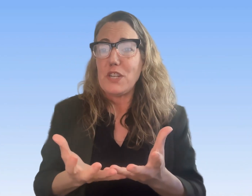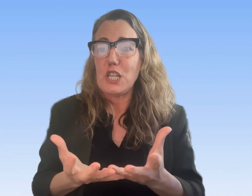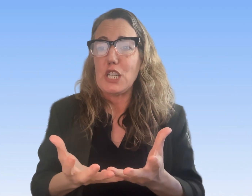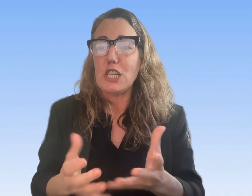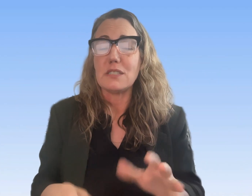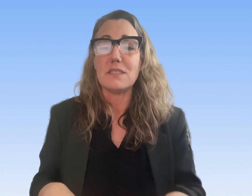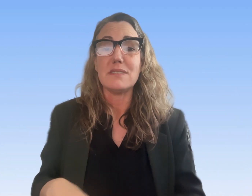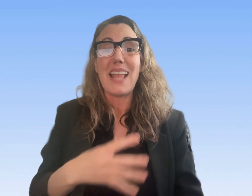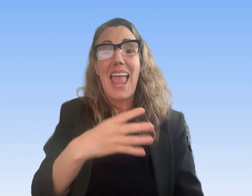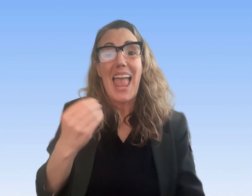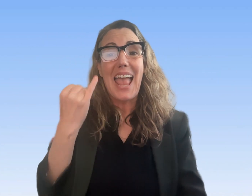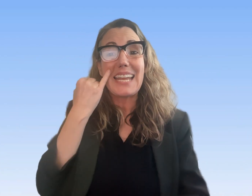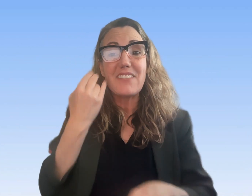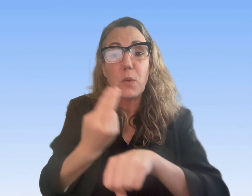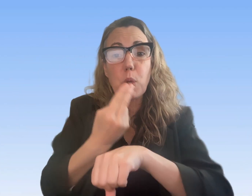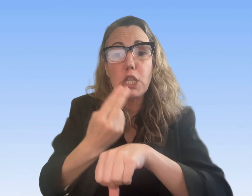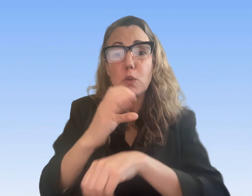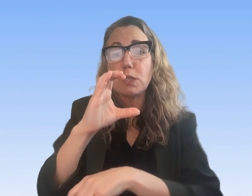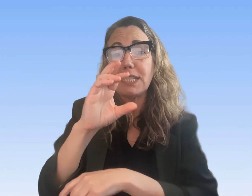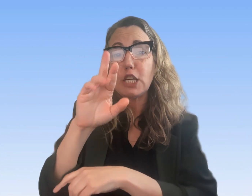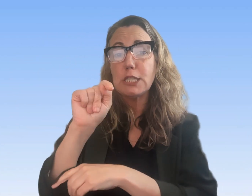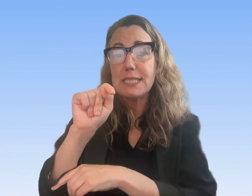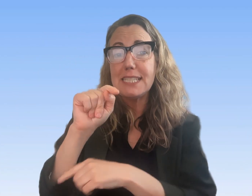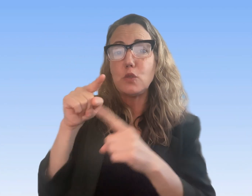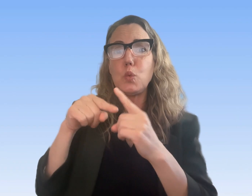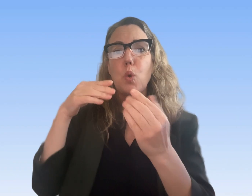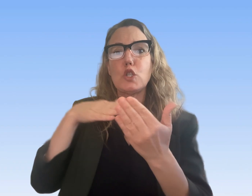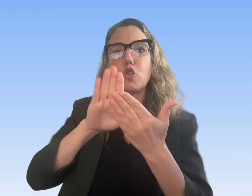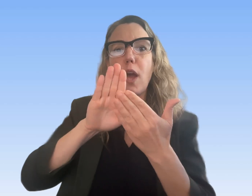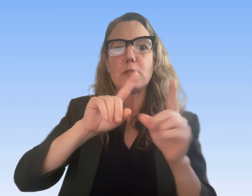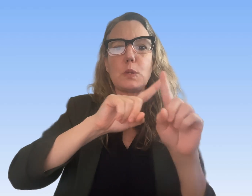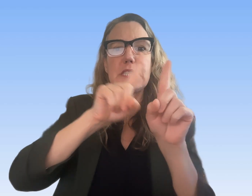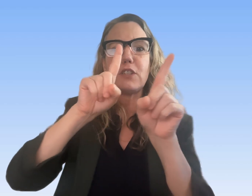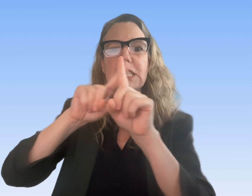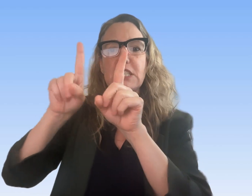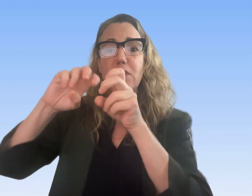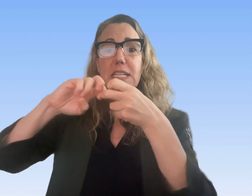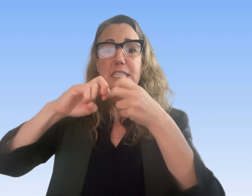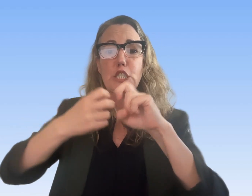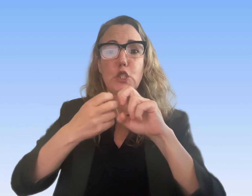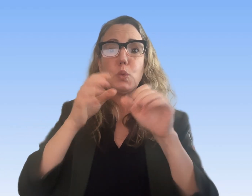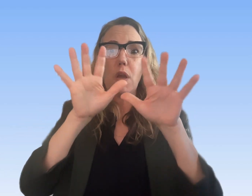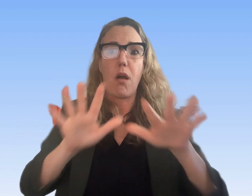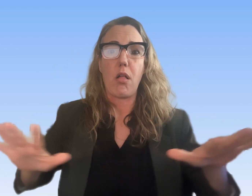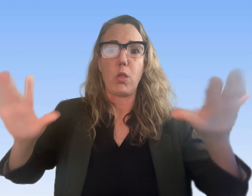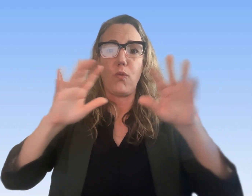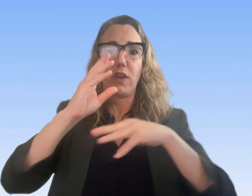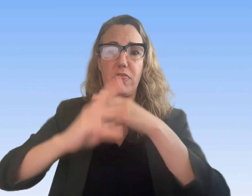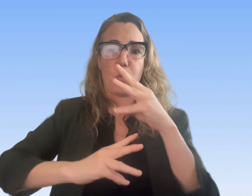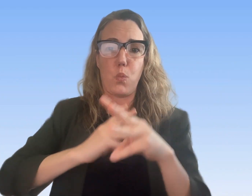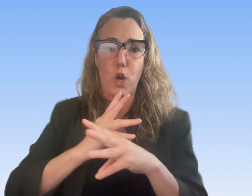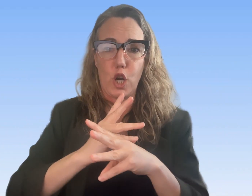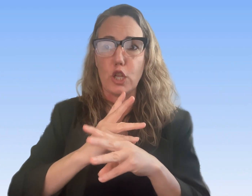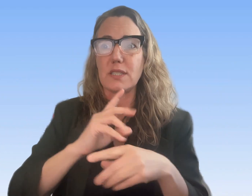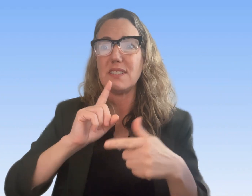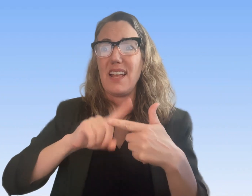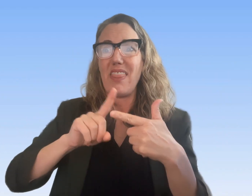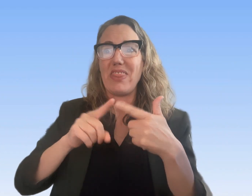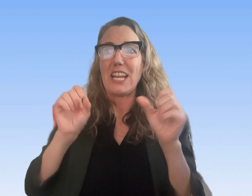over. And if we use CRT to address different issues all over the world, then